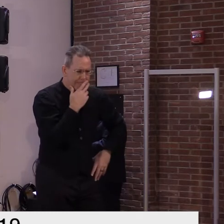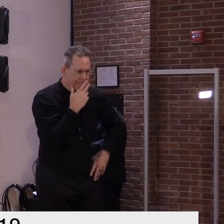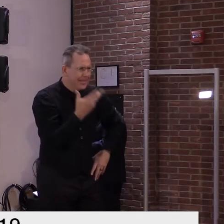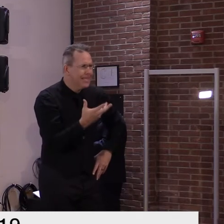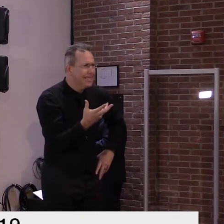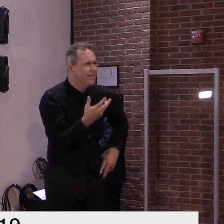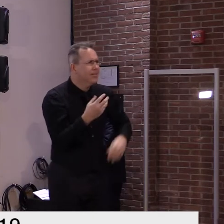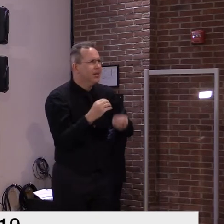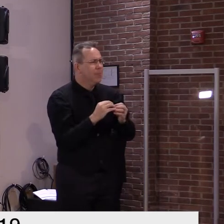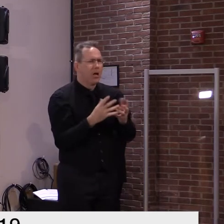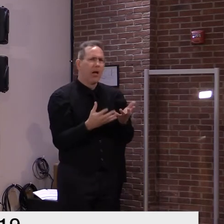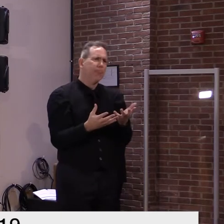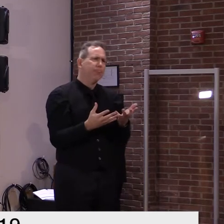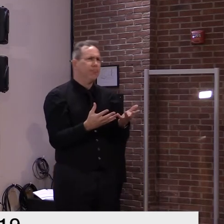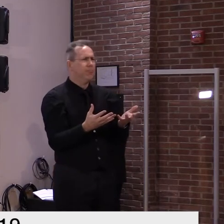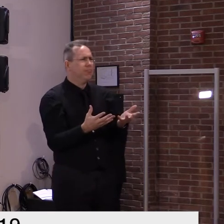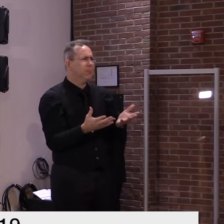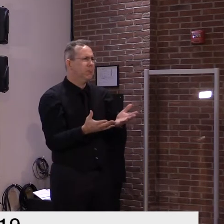Probably